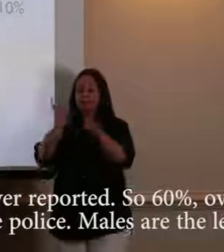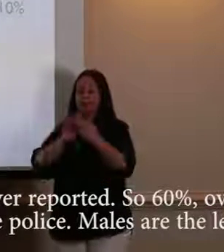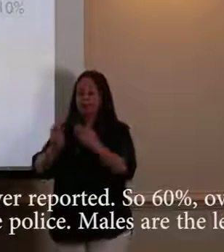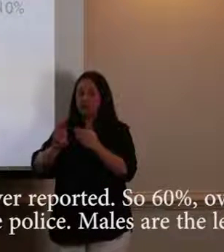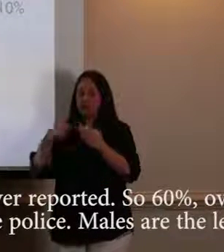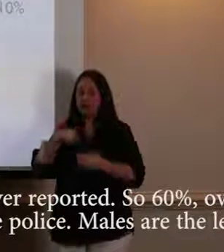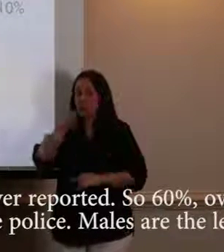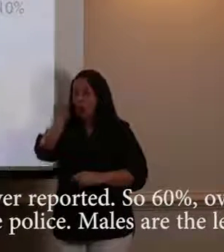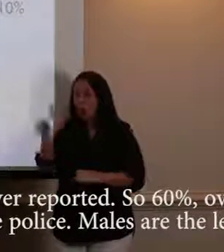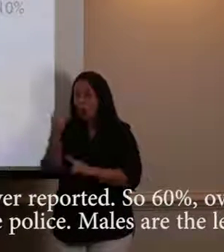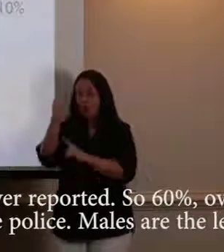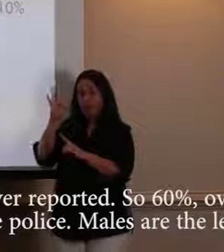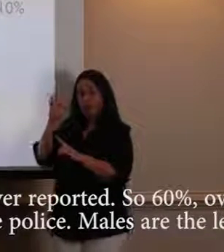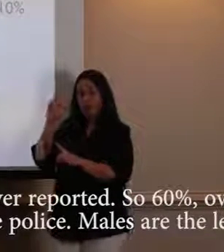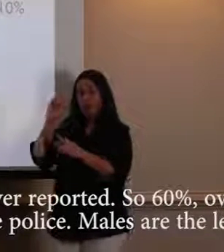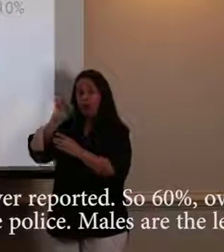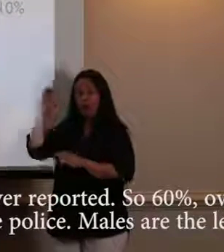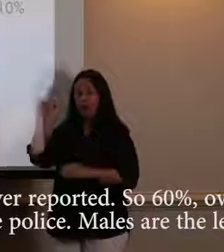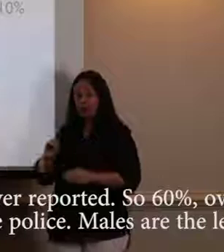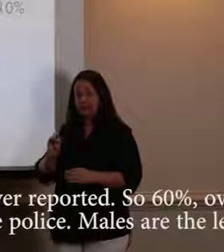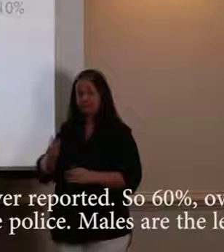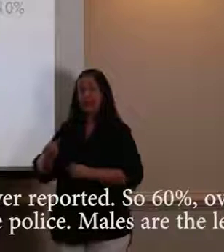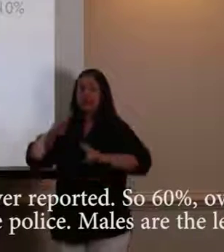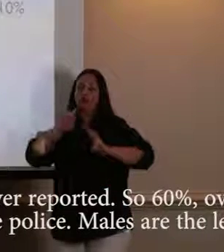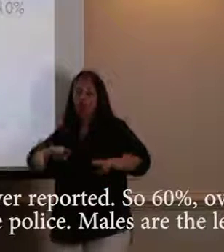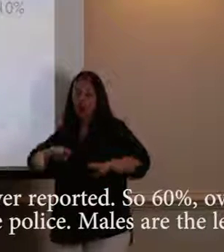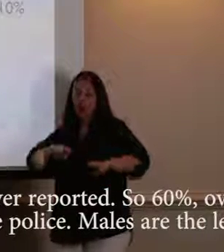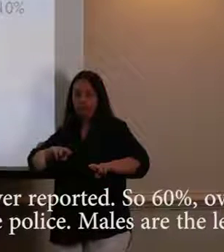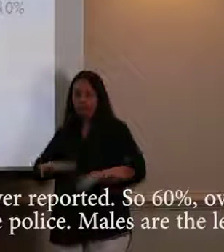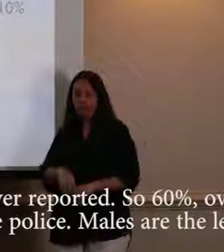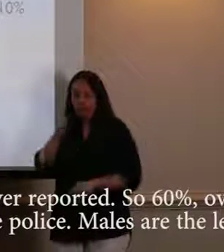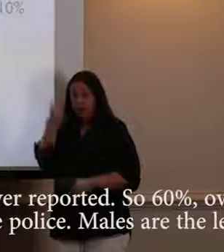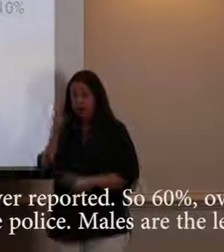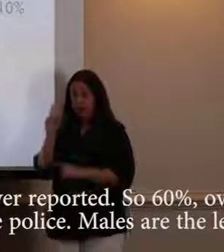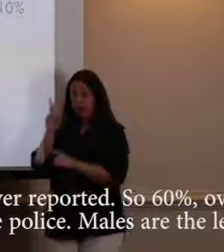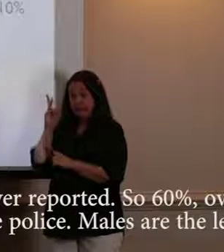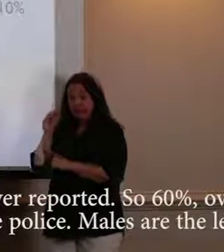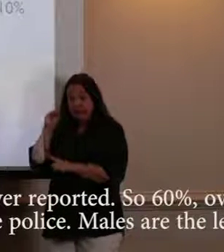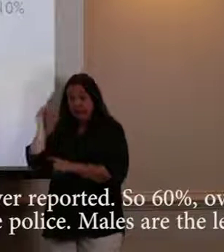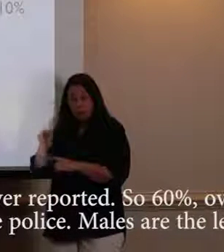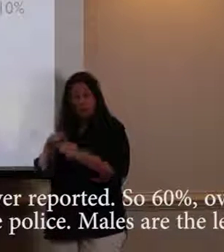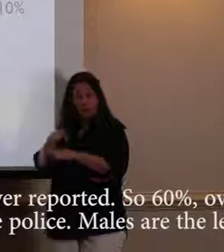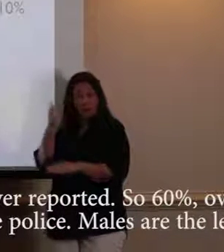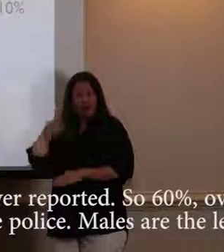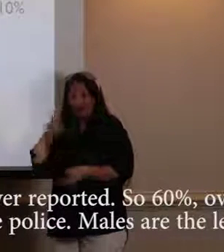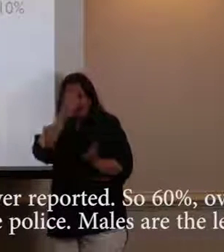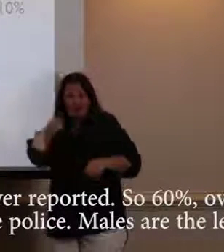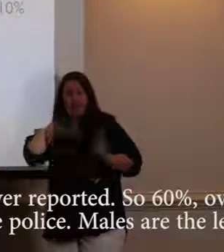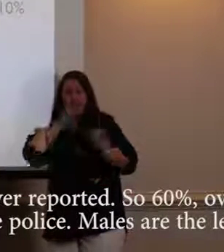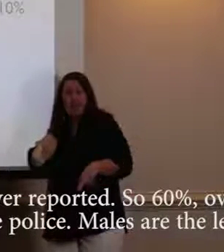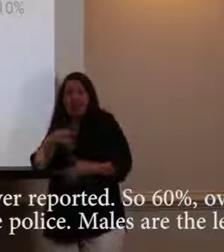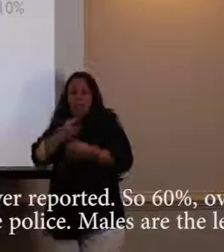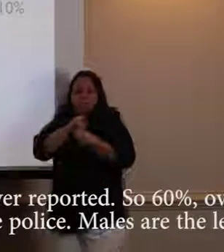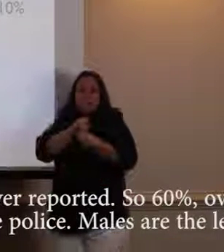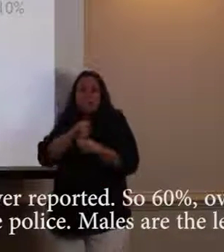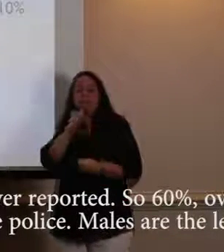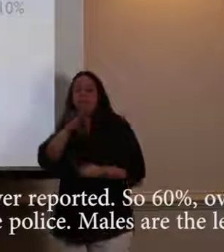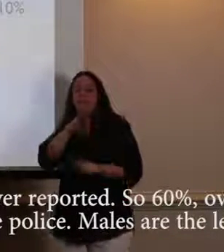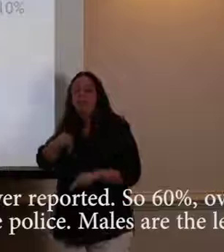only 40% are ever reported. So 60%, over half, are never reported to the police. Males are